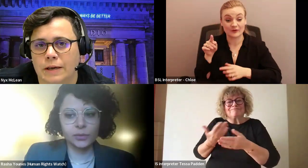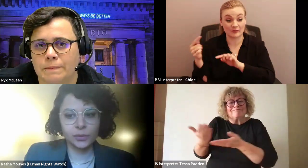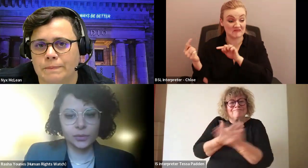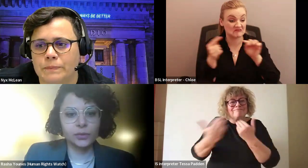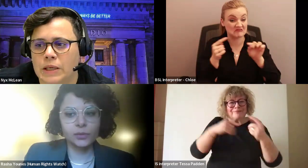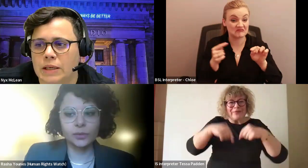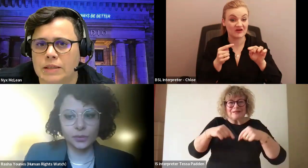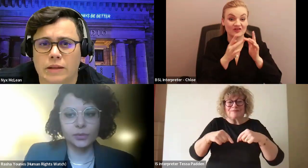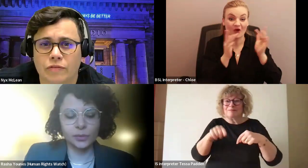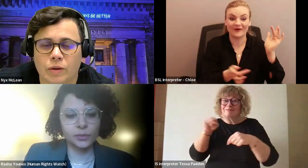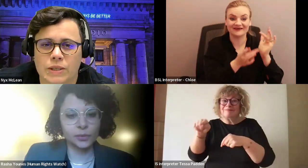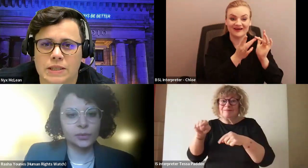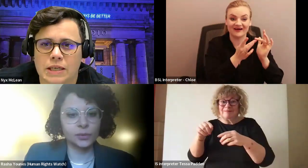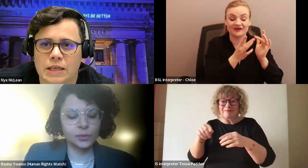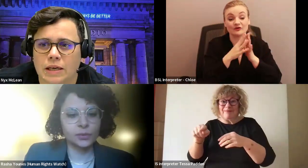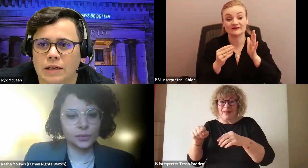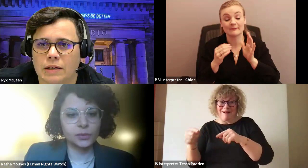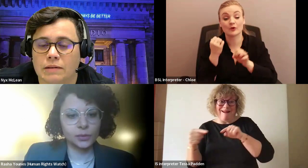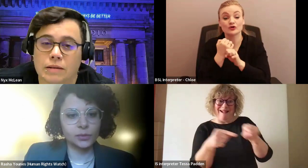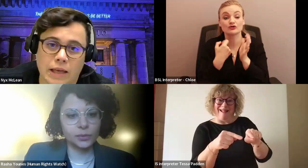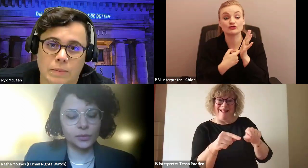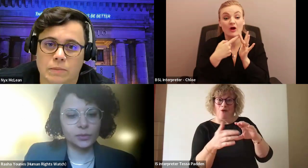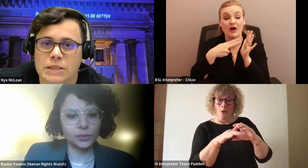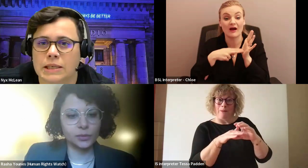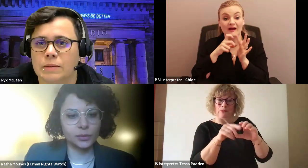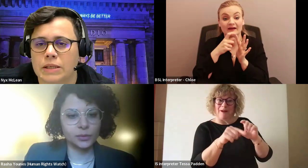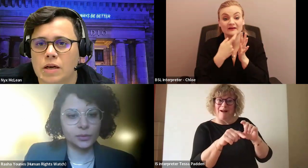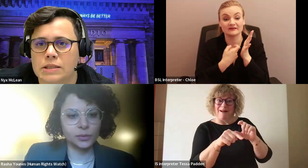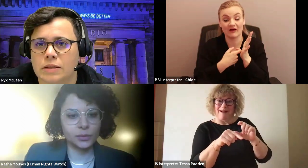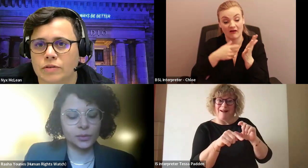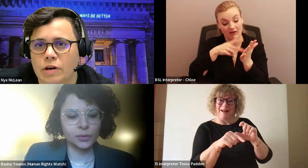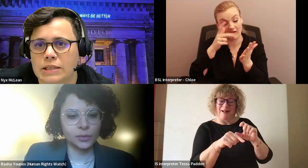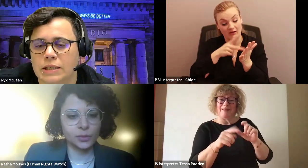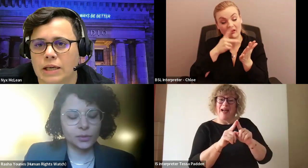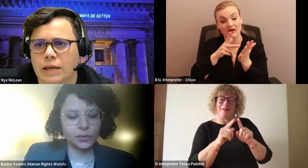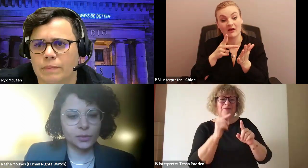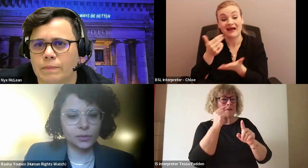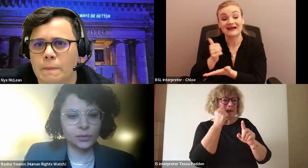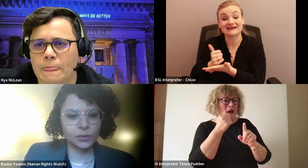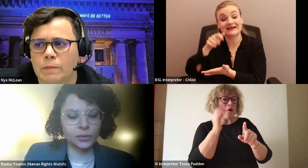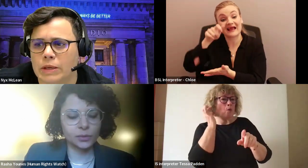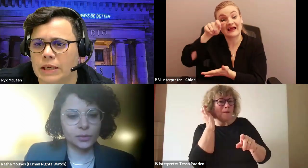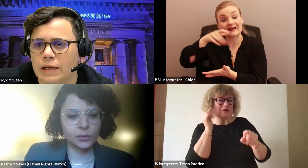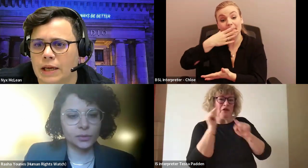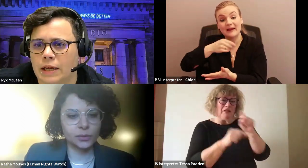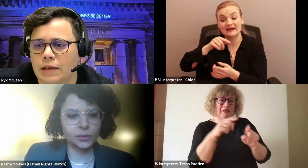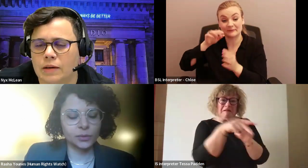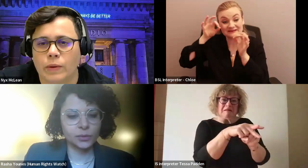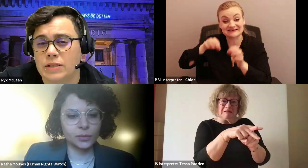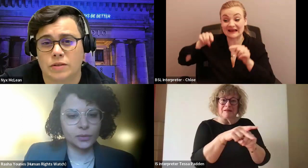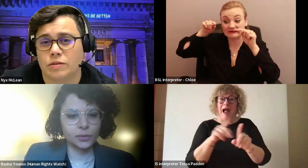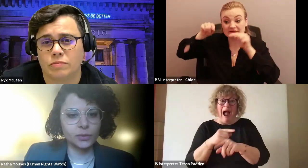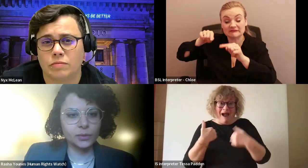instance, in South Africa, we see gay men in particular being targeted through Grindr, but in